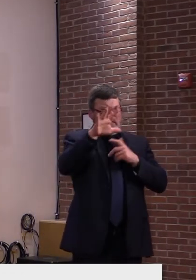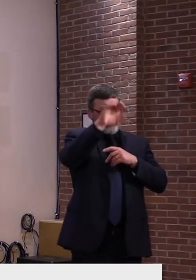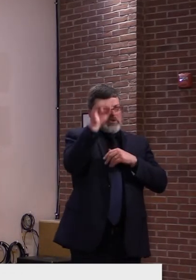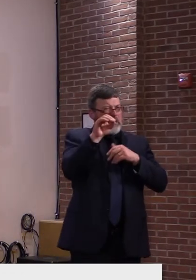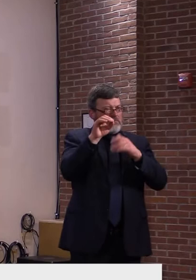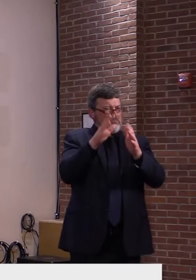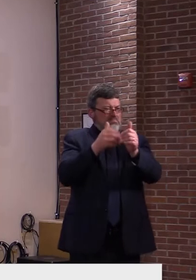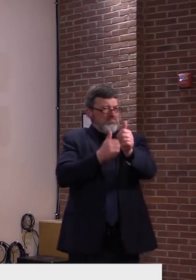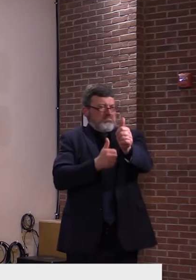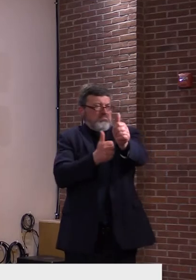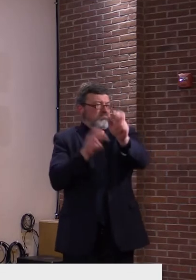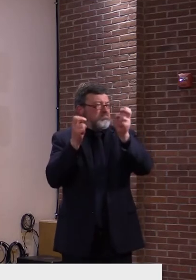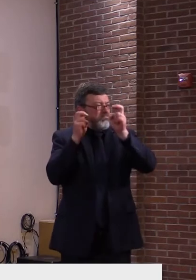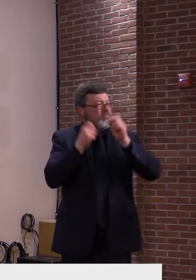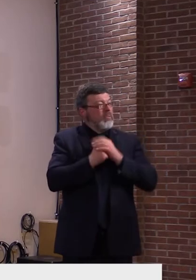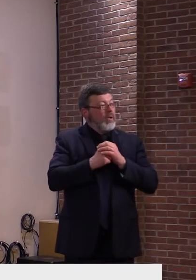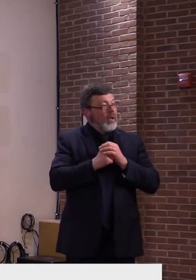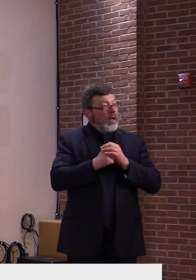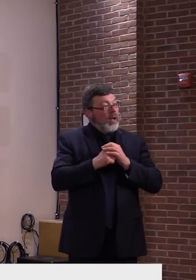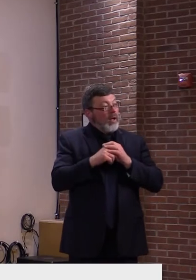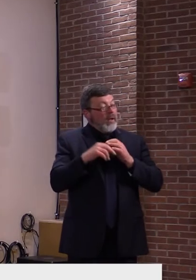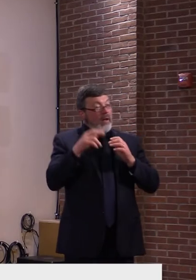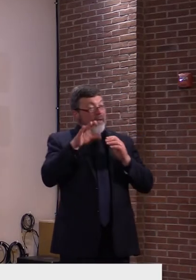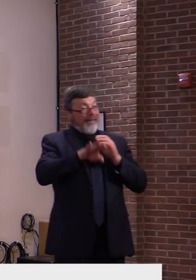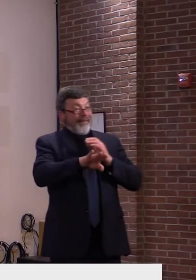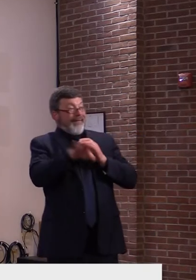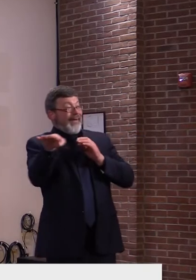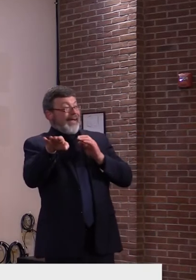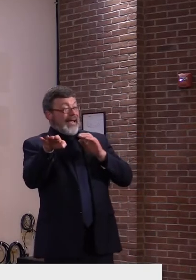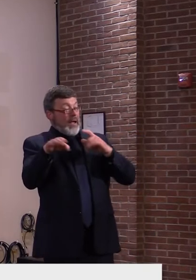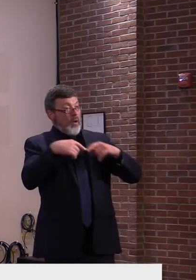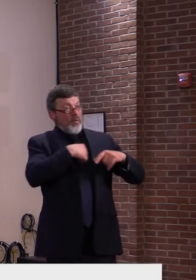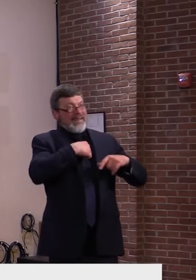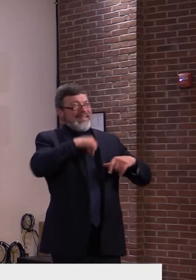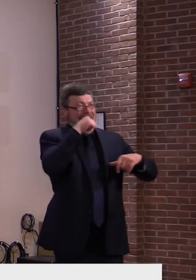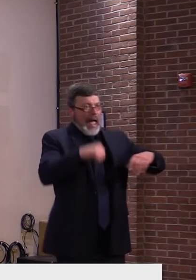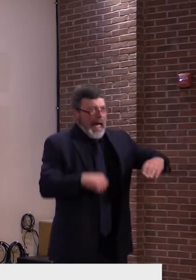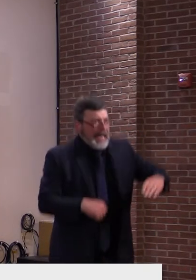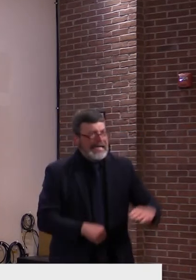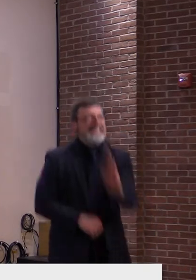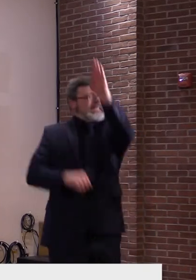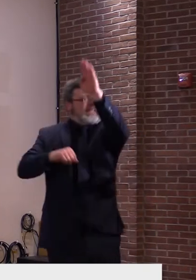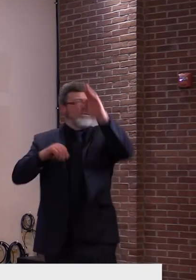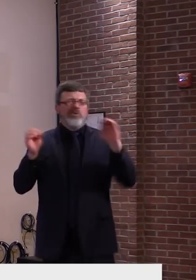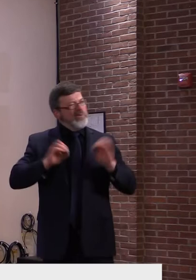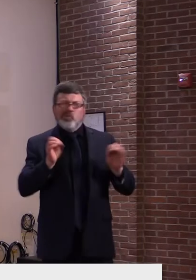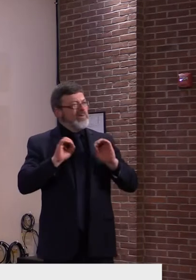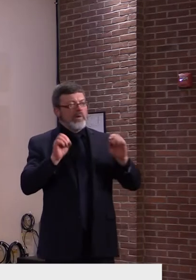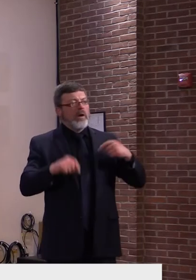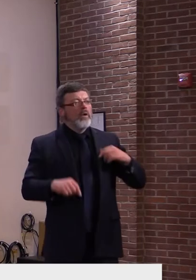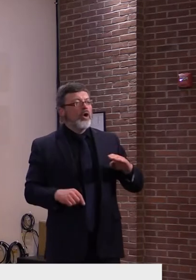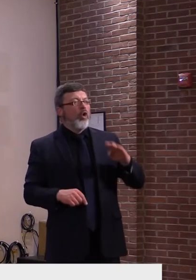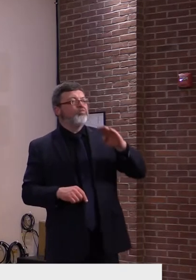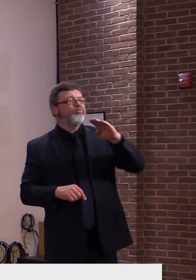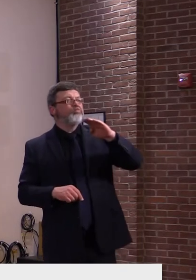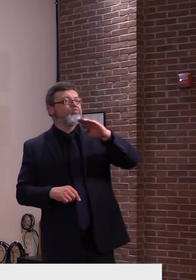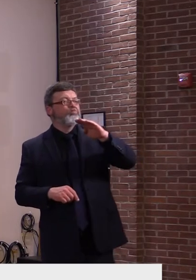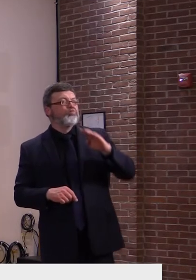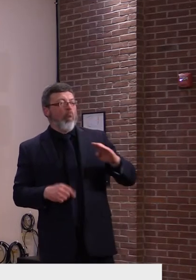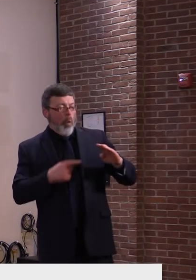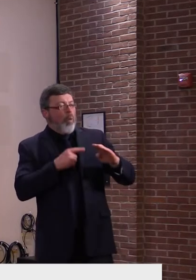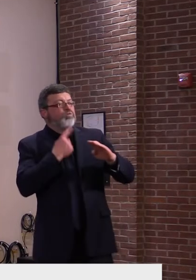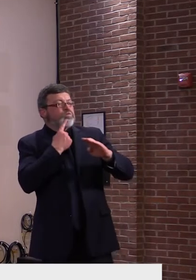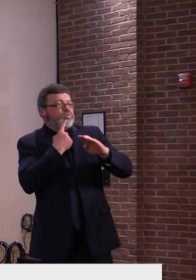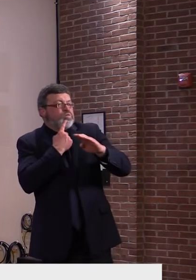this more low elevation plateau that is not going upward in a steep direction. So I